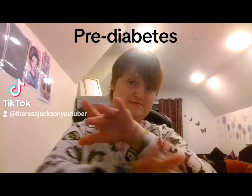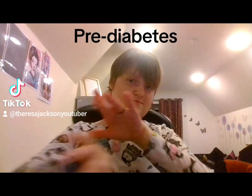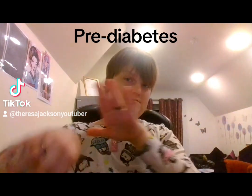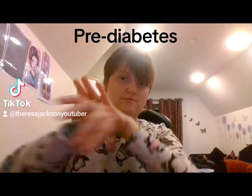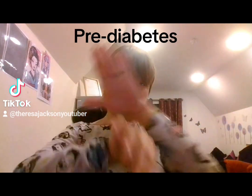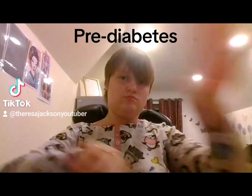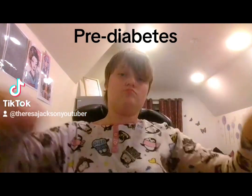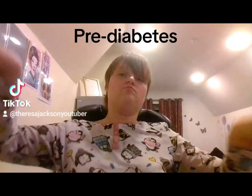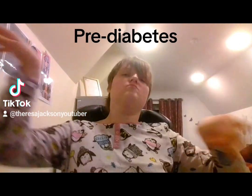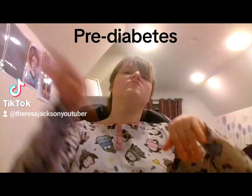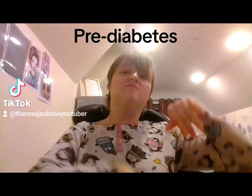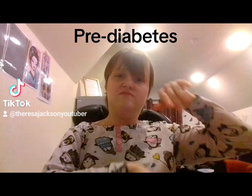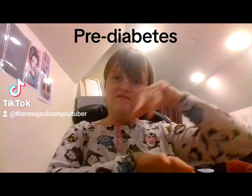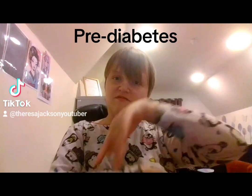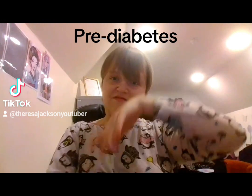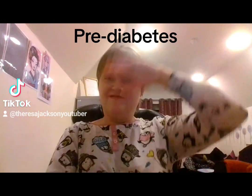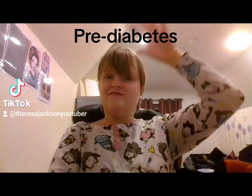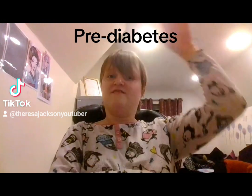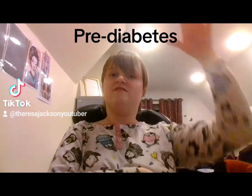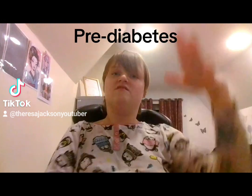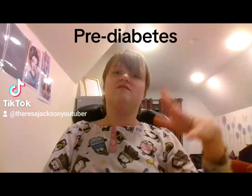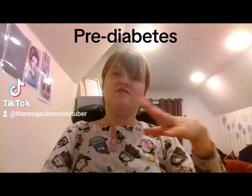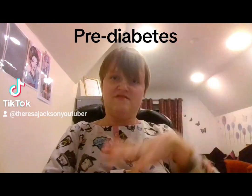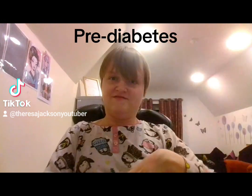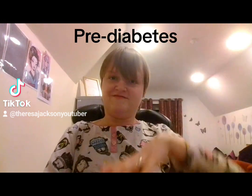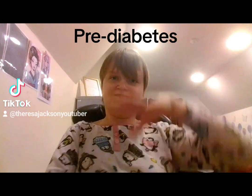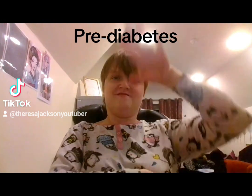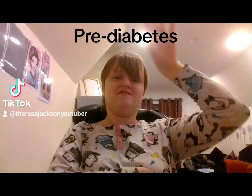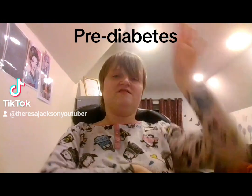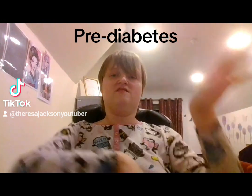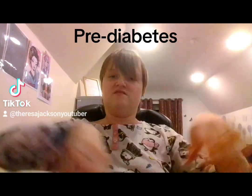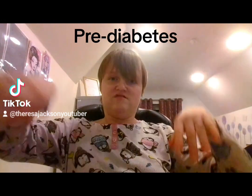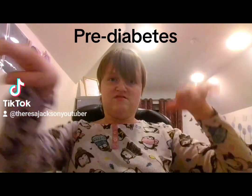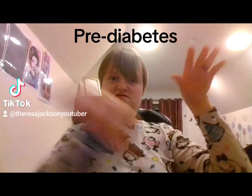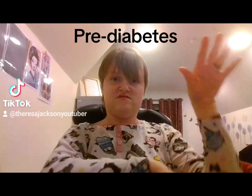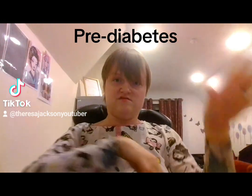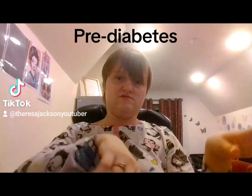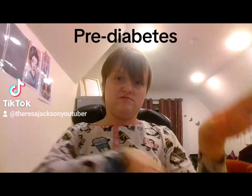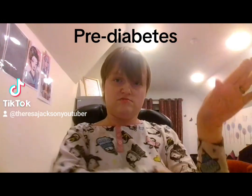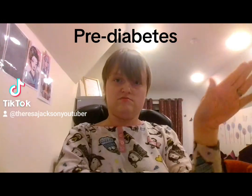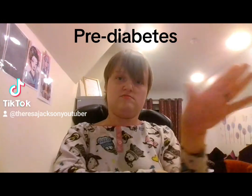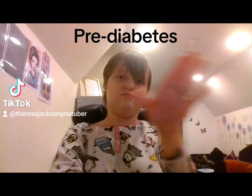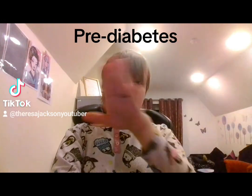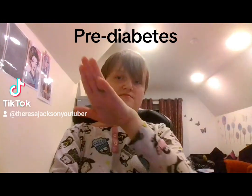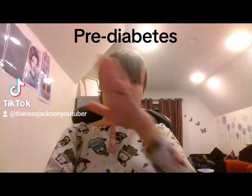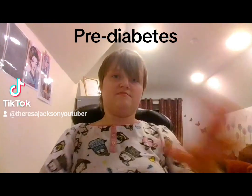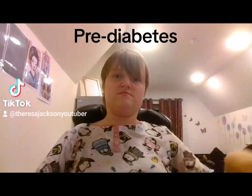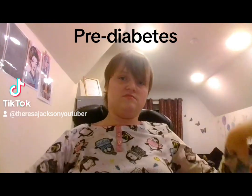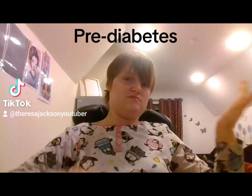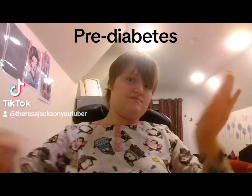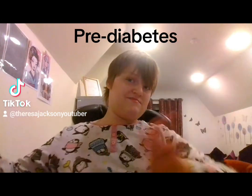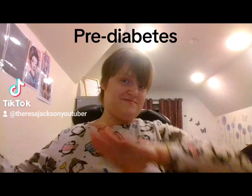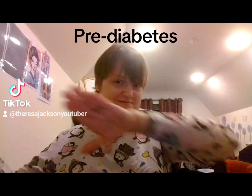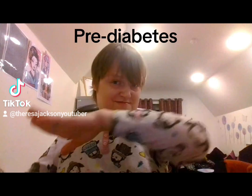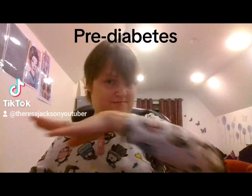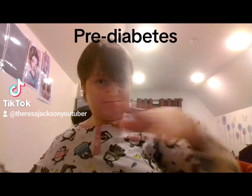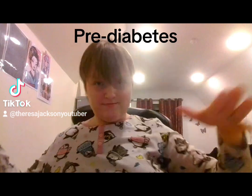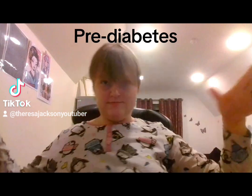to 50% of cases of type 2 diabetes can be prevented or delayed.